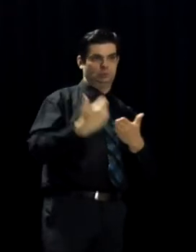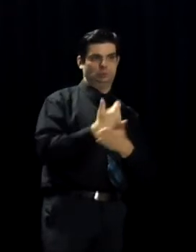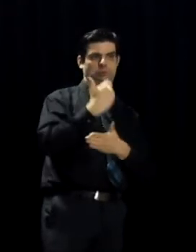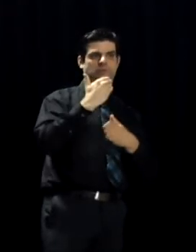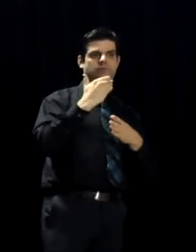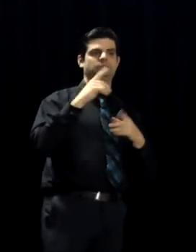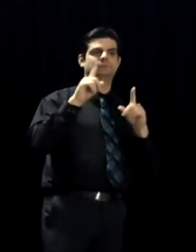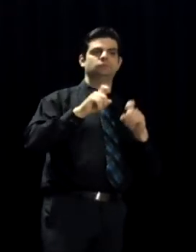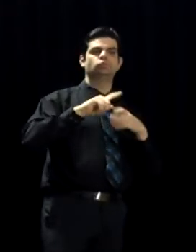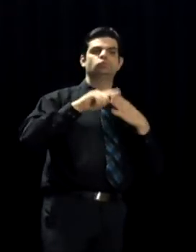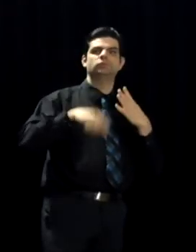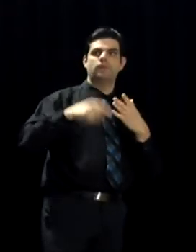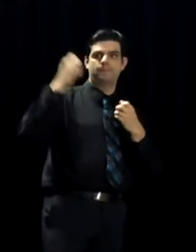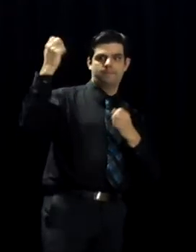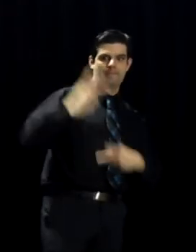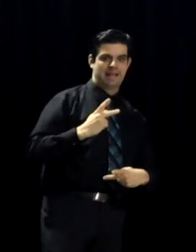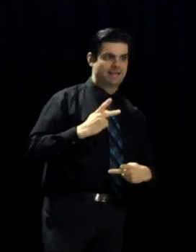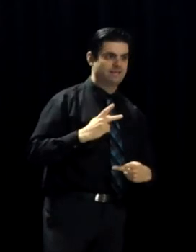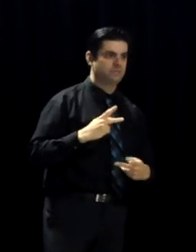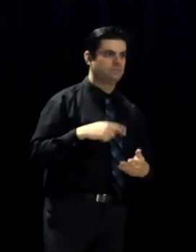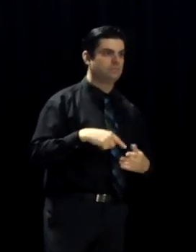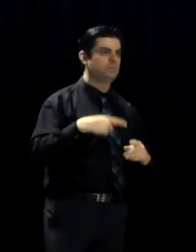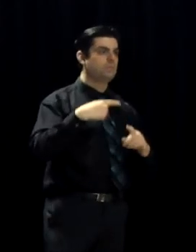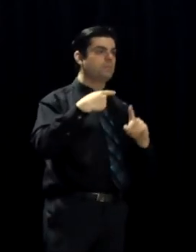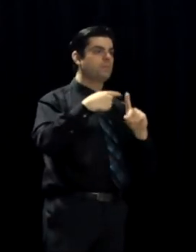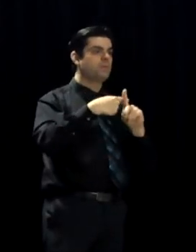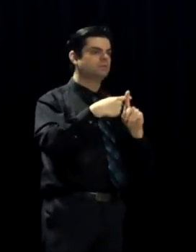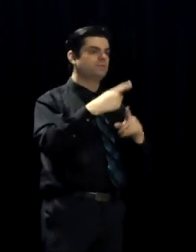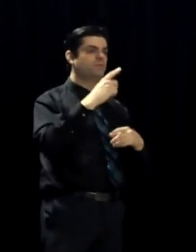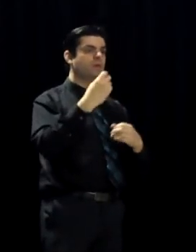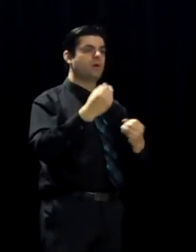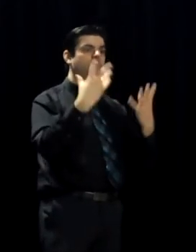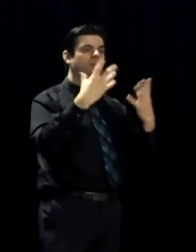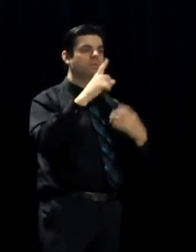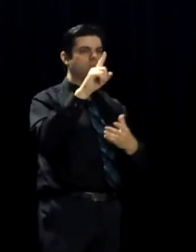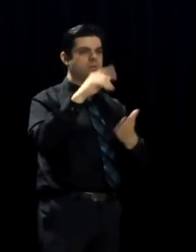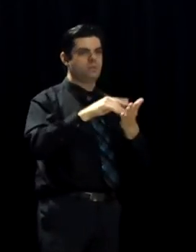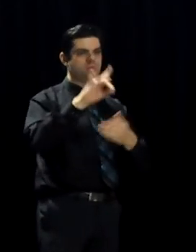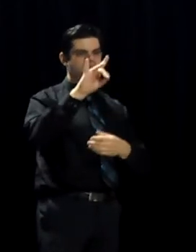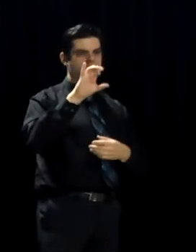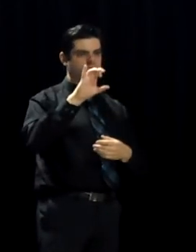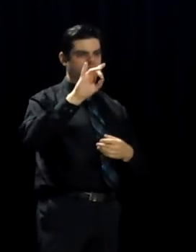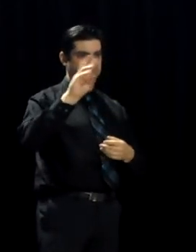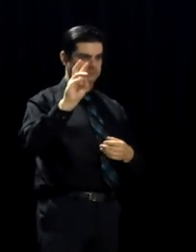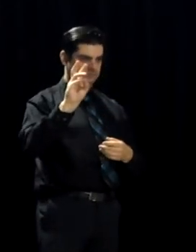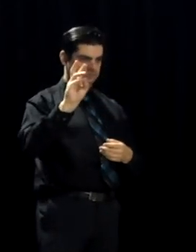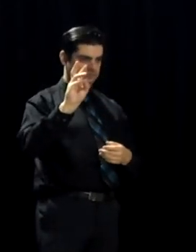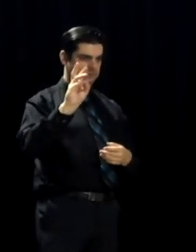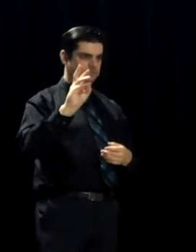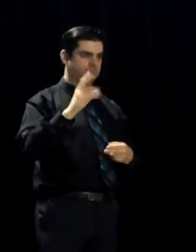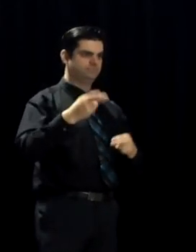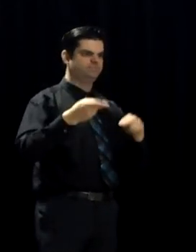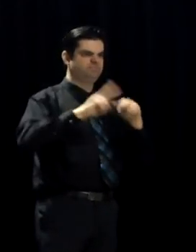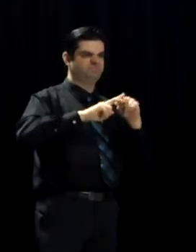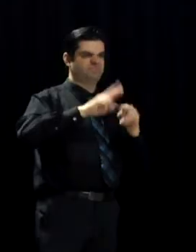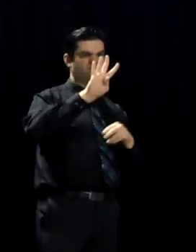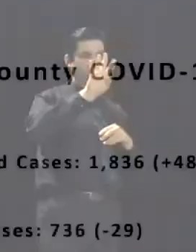have 1,836 positive cases since March 16th, 48 new cases,